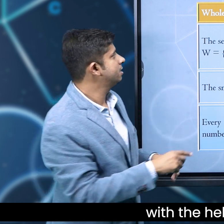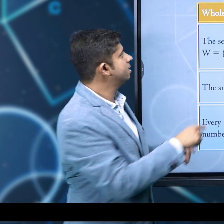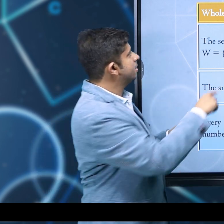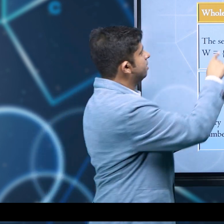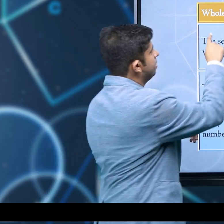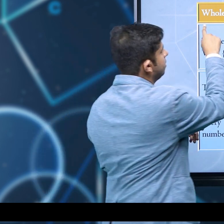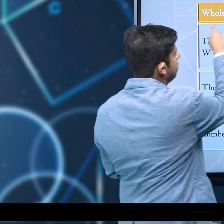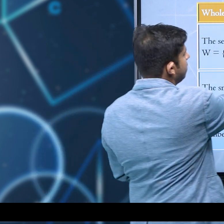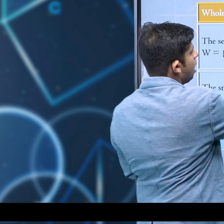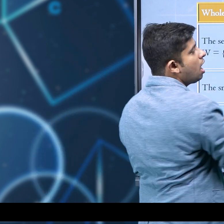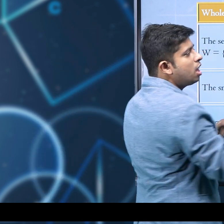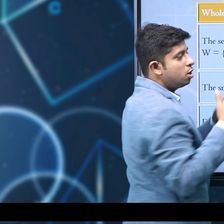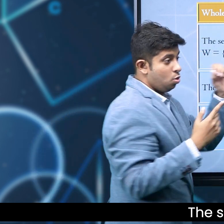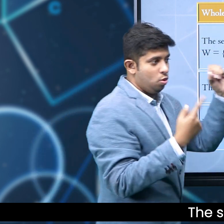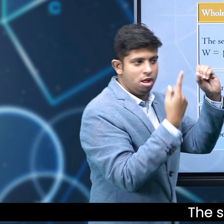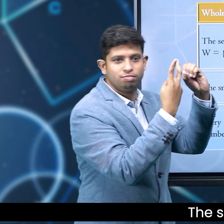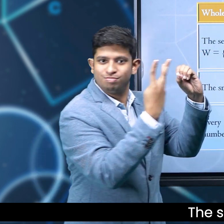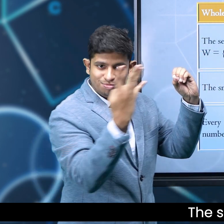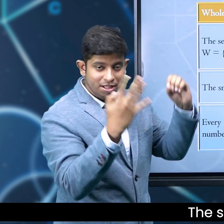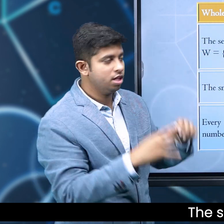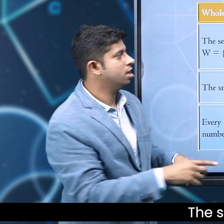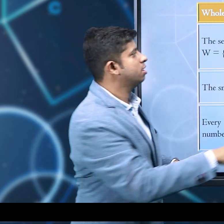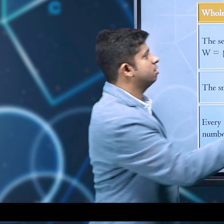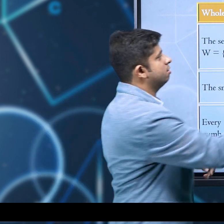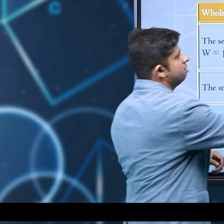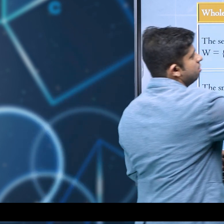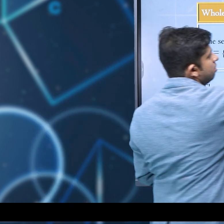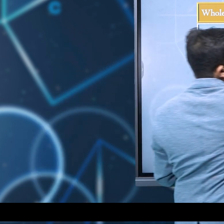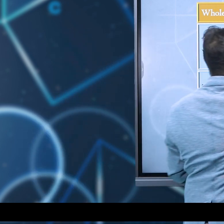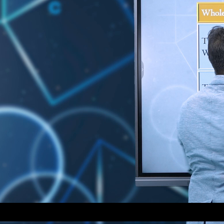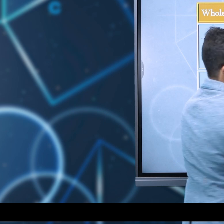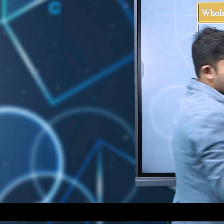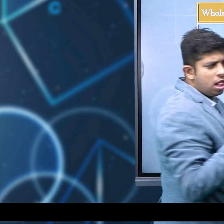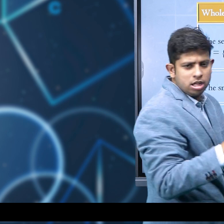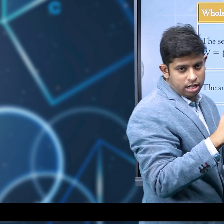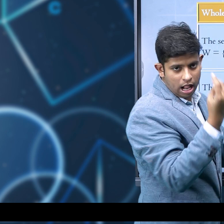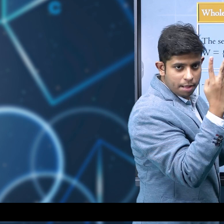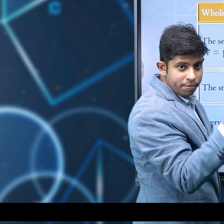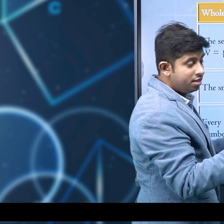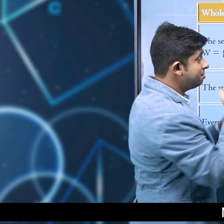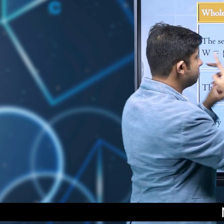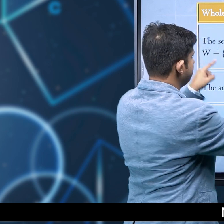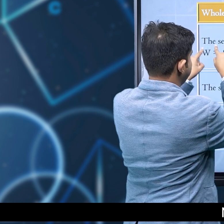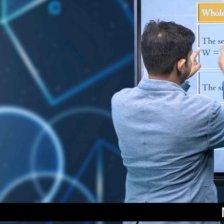Whole number. The set of whole numbers is W equals to 0, 1, 2, 3. Natural numbers.